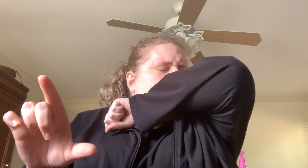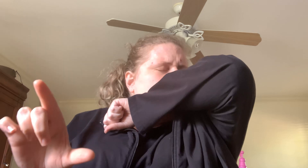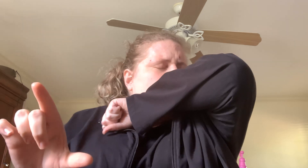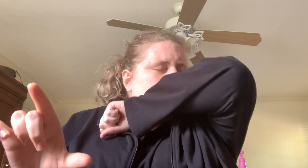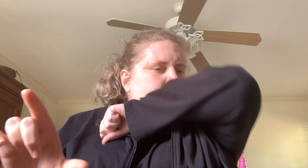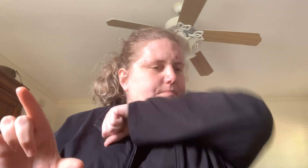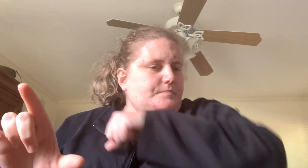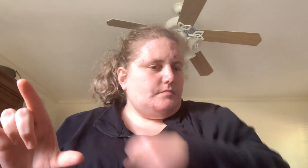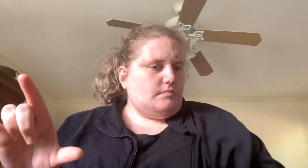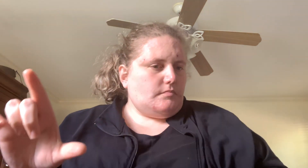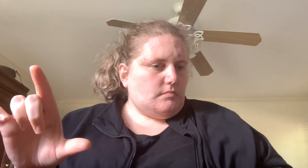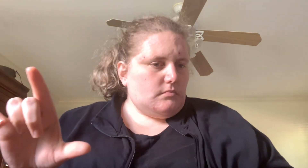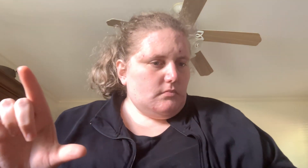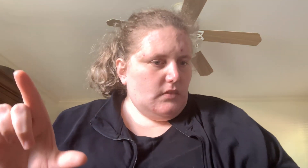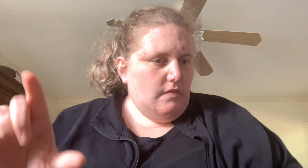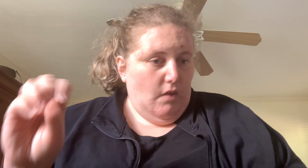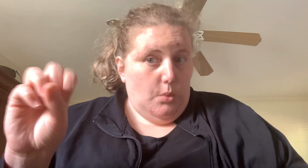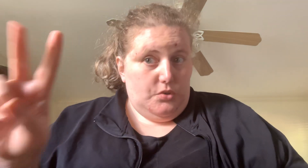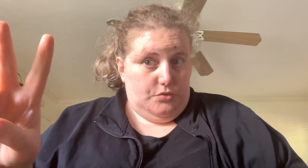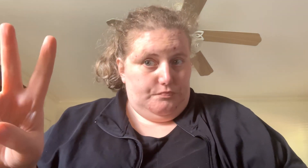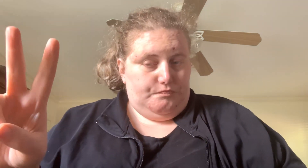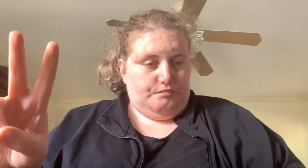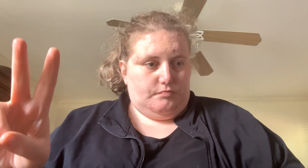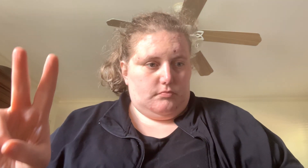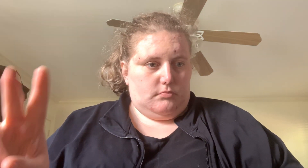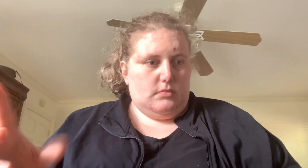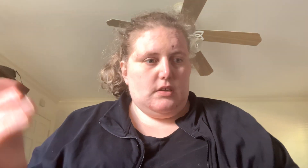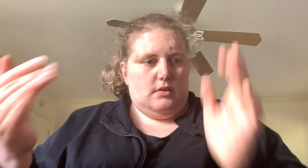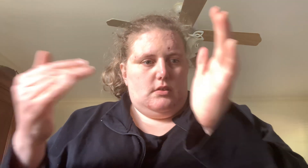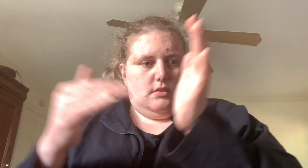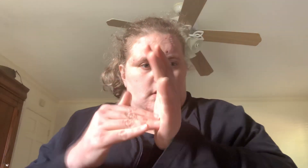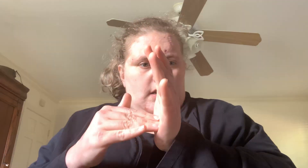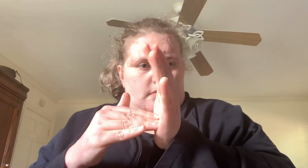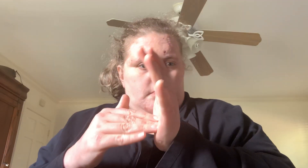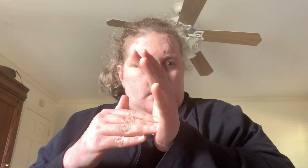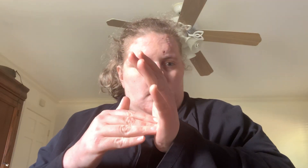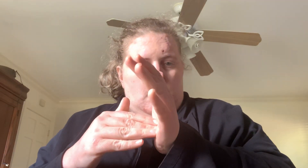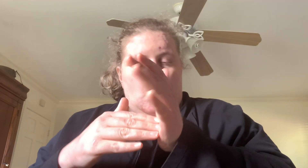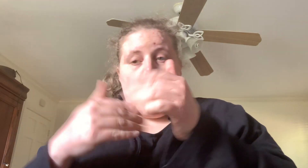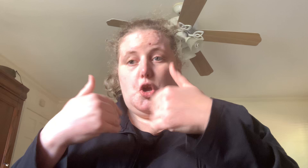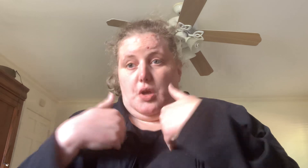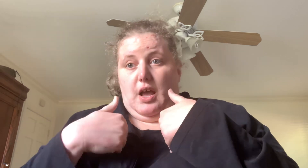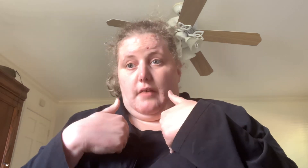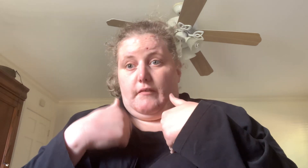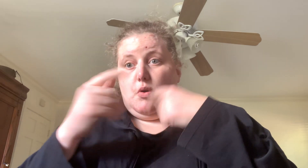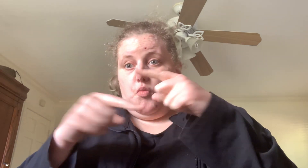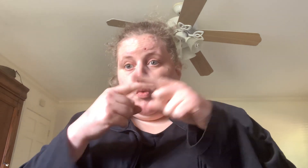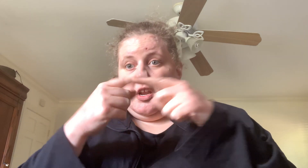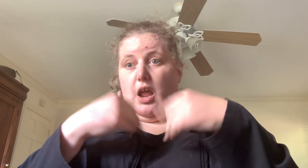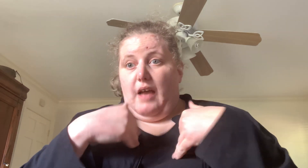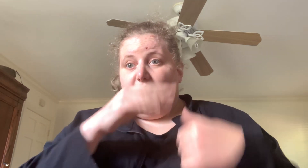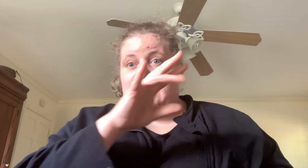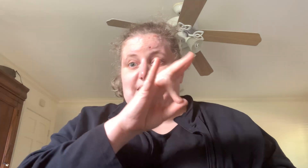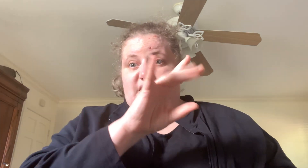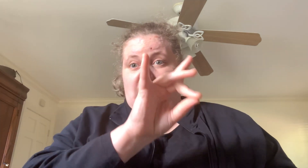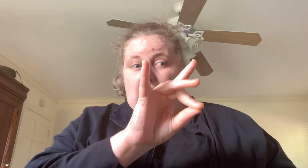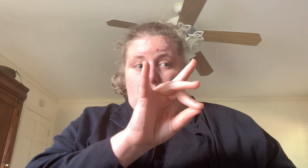tells us is that there are 2.44 moles of O2 in